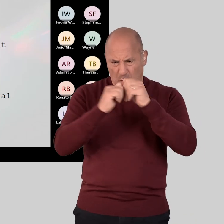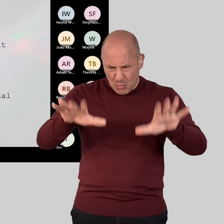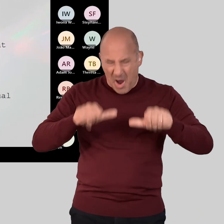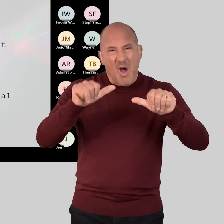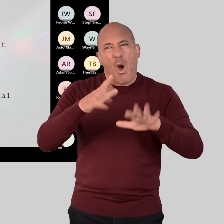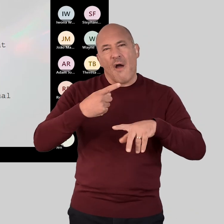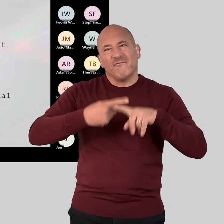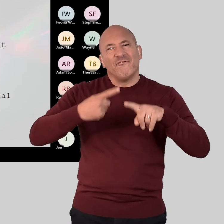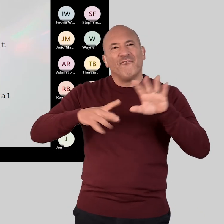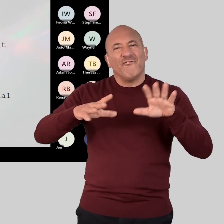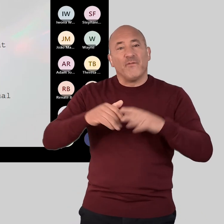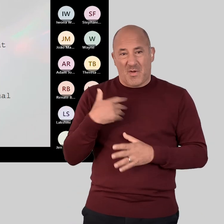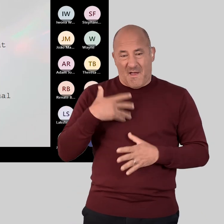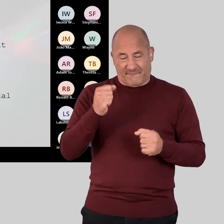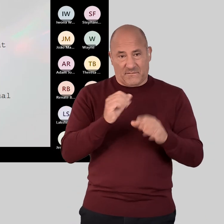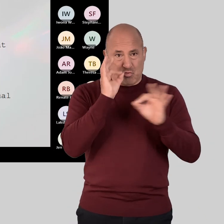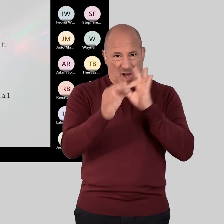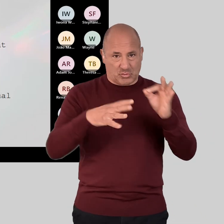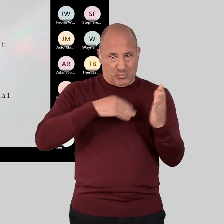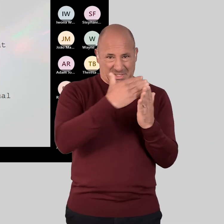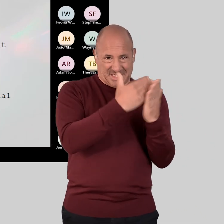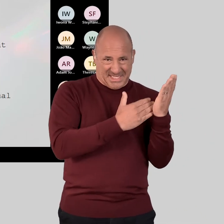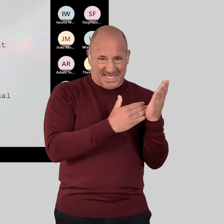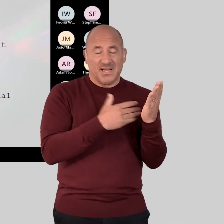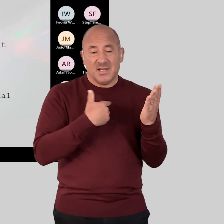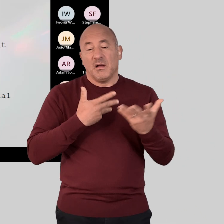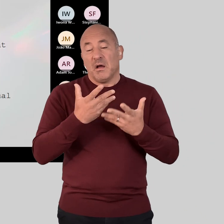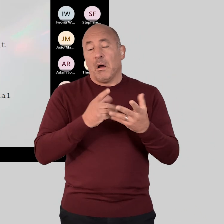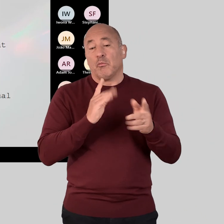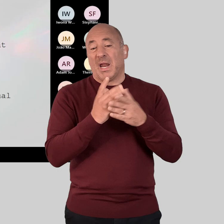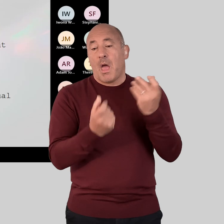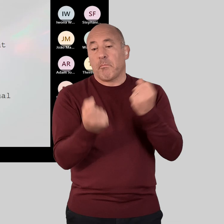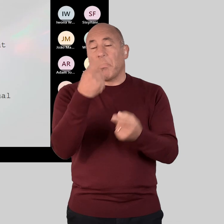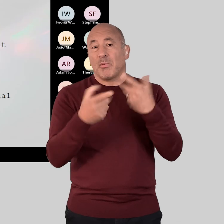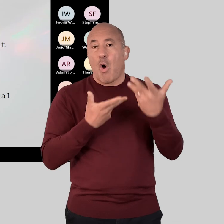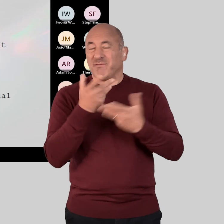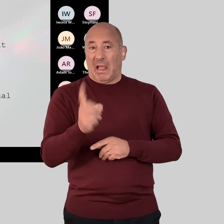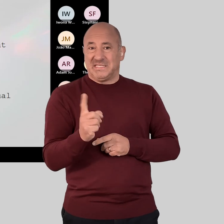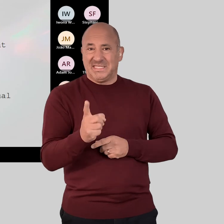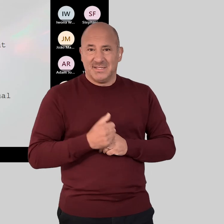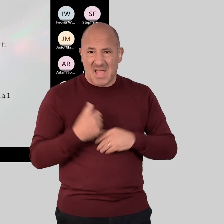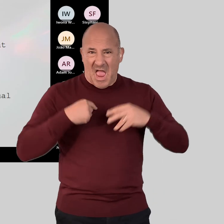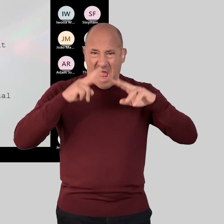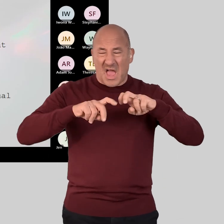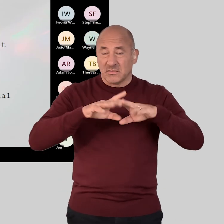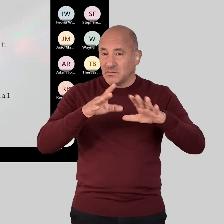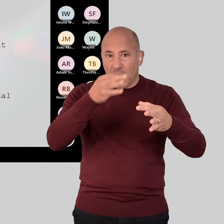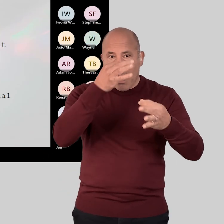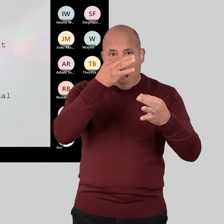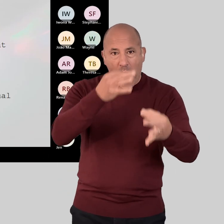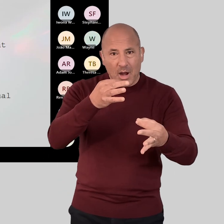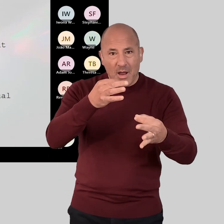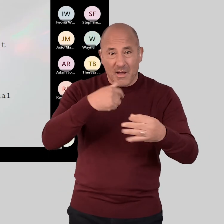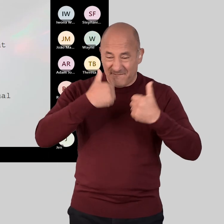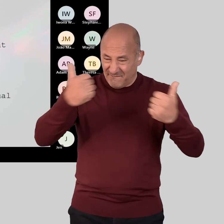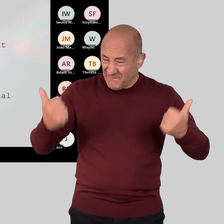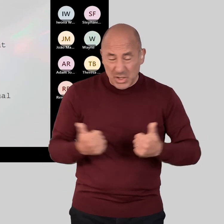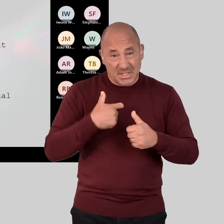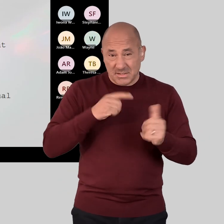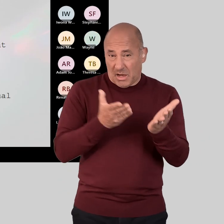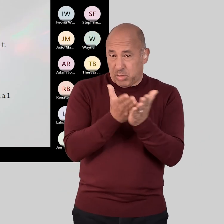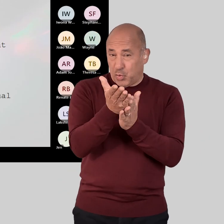had a set of kind of guiding questions, but responded to what came up in the conversation. The analysis